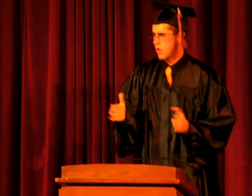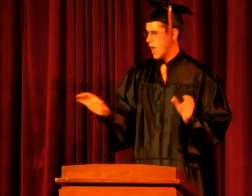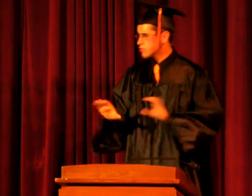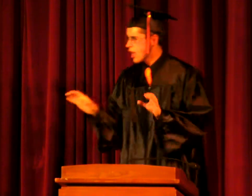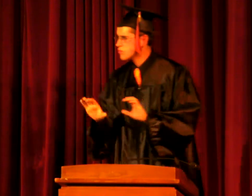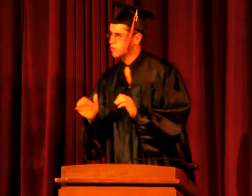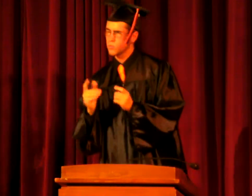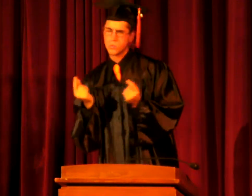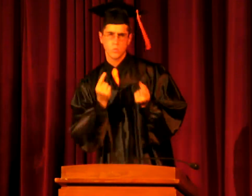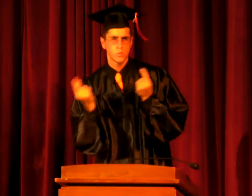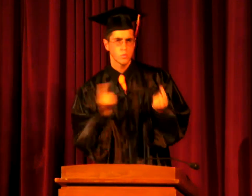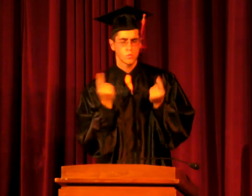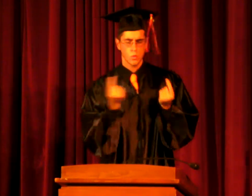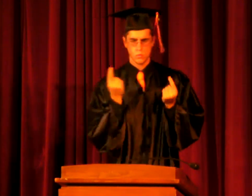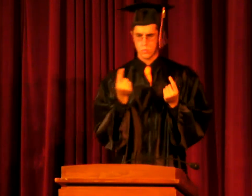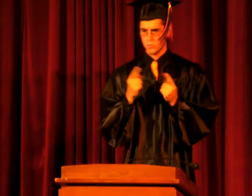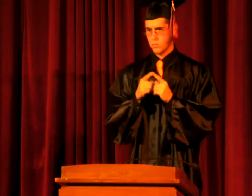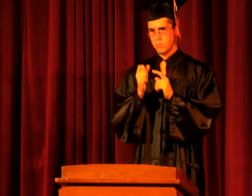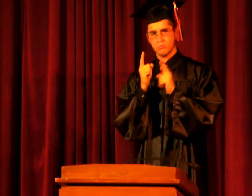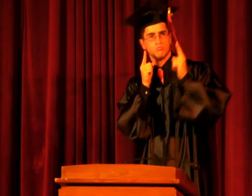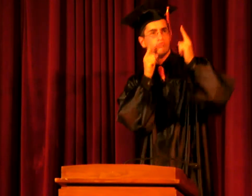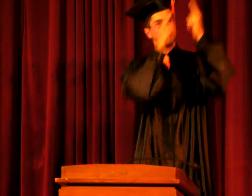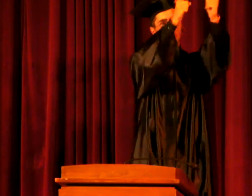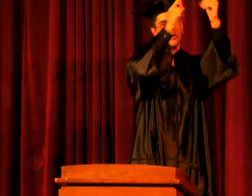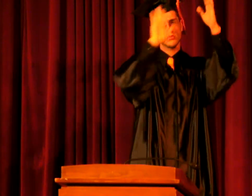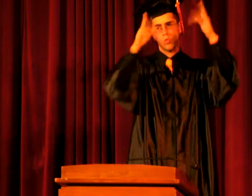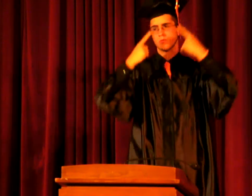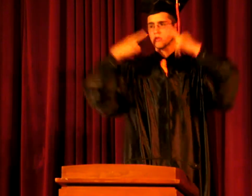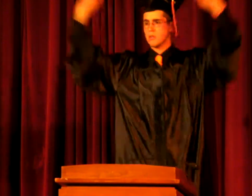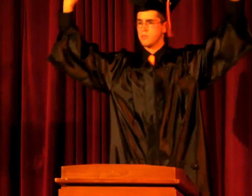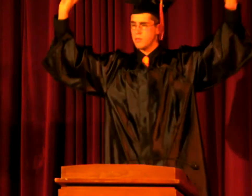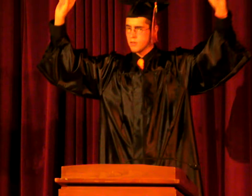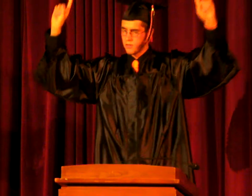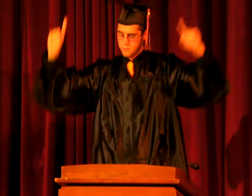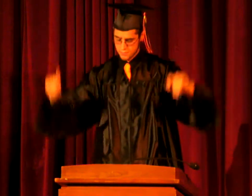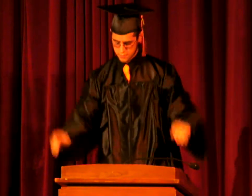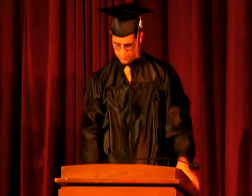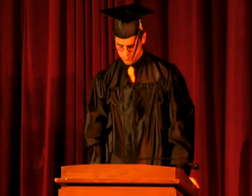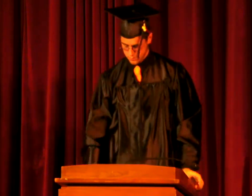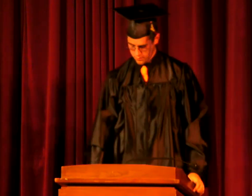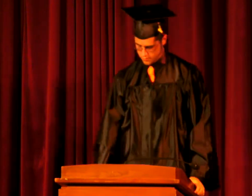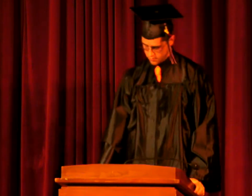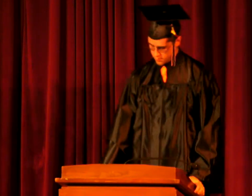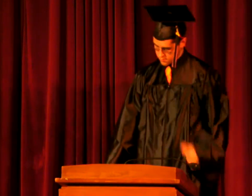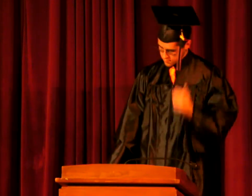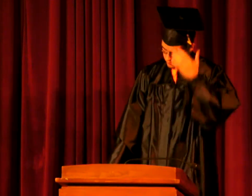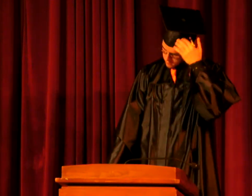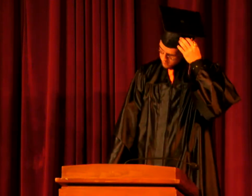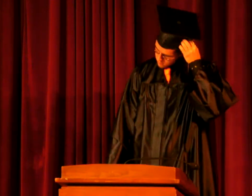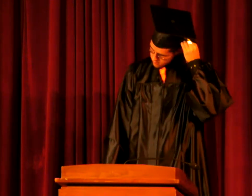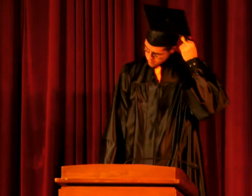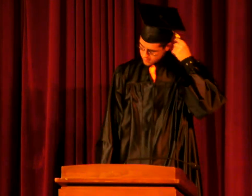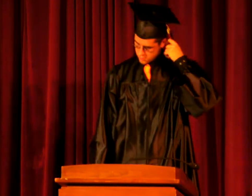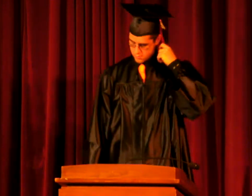You have to have a personal plan of action to go outside of your comfort zones and pursue your success.